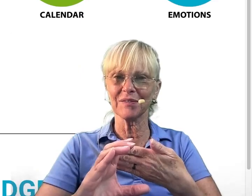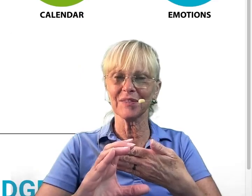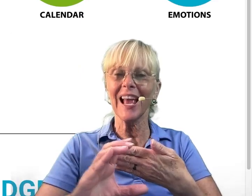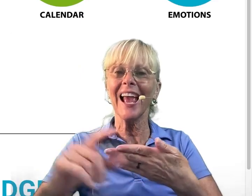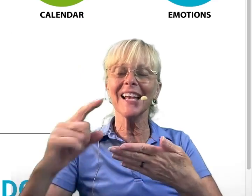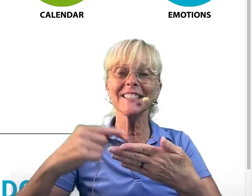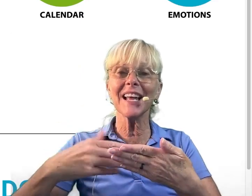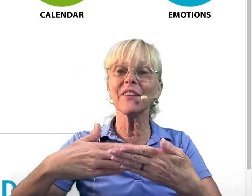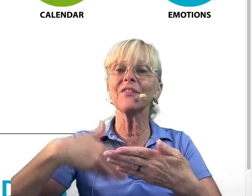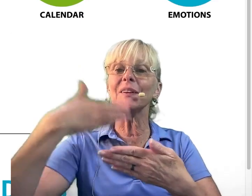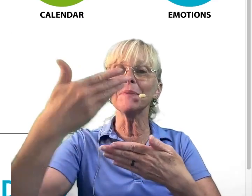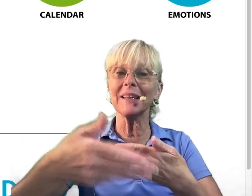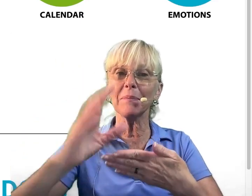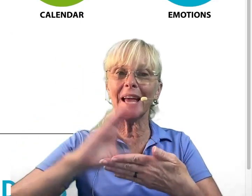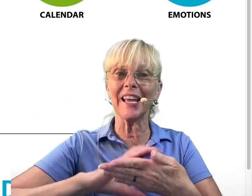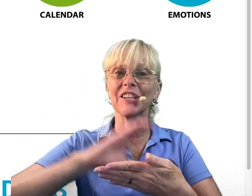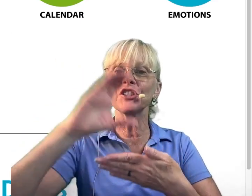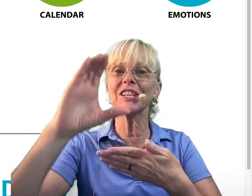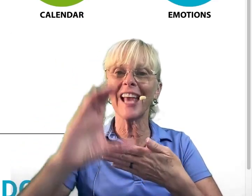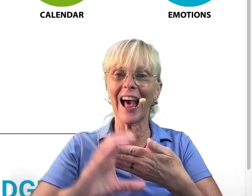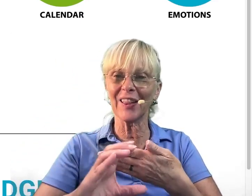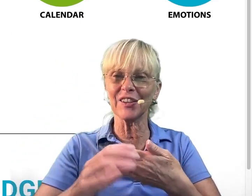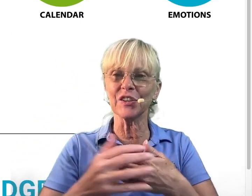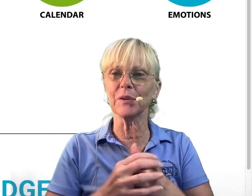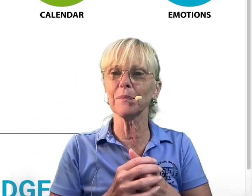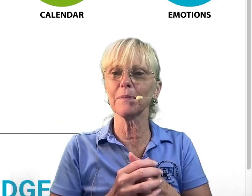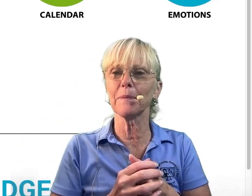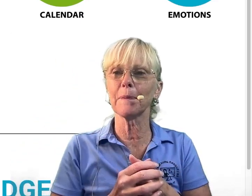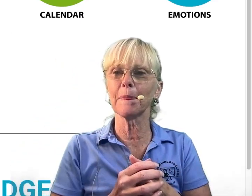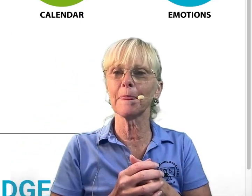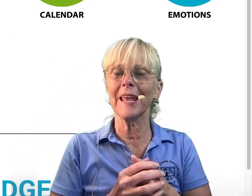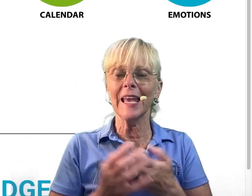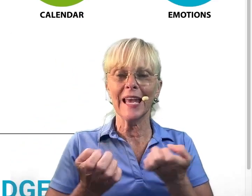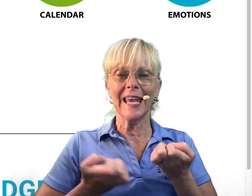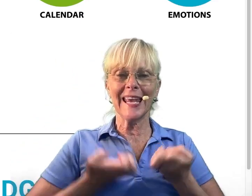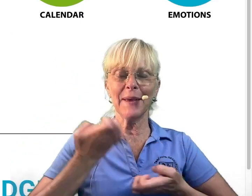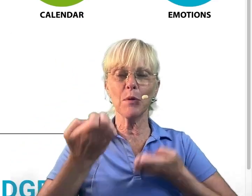Calendar. It's like flipping the page. Calendar.